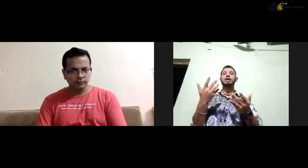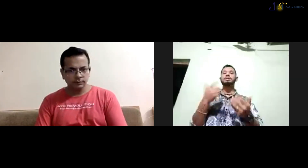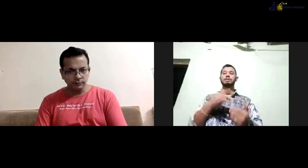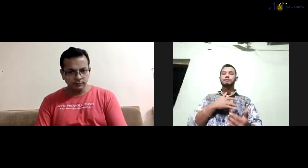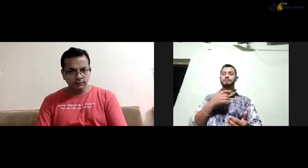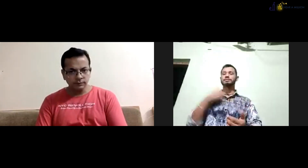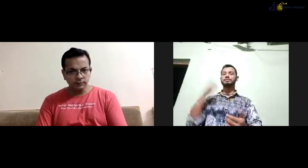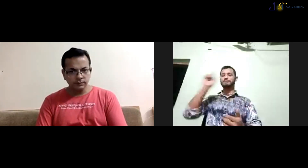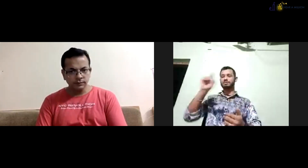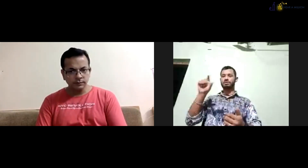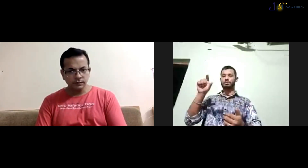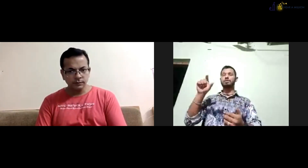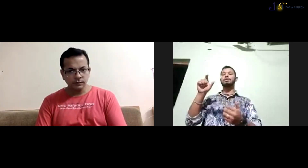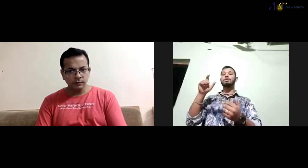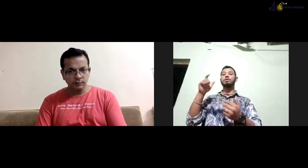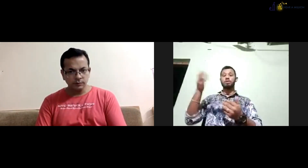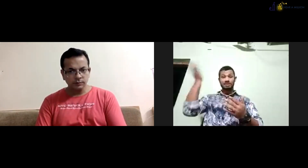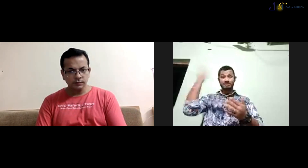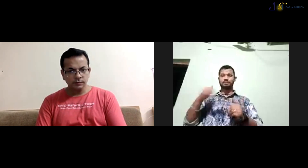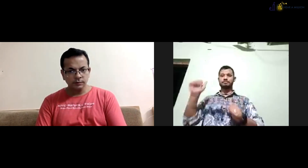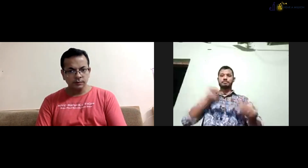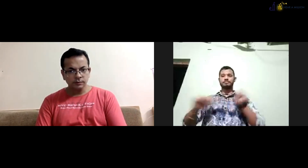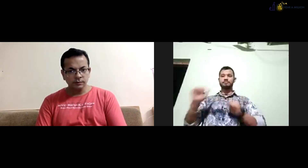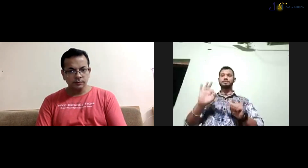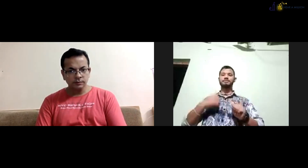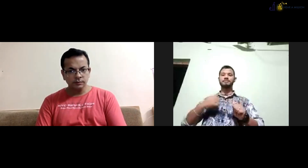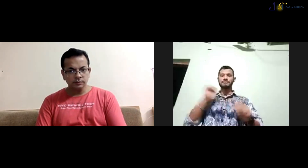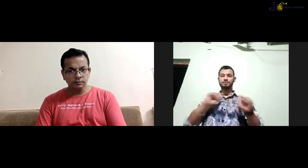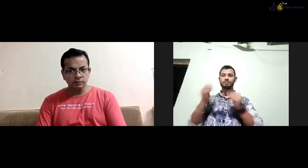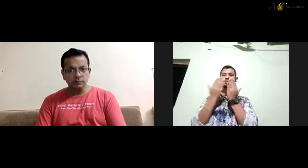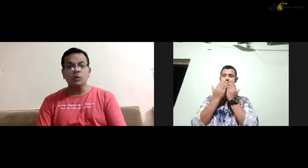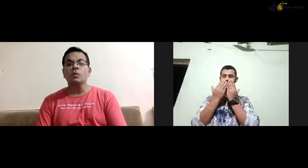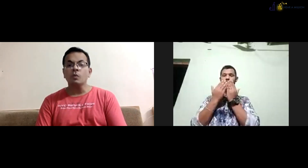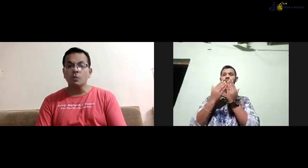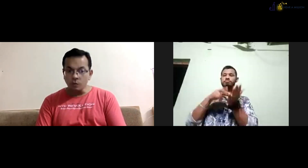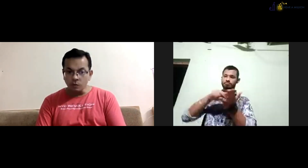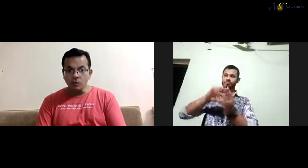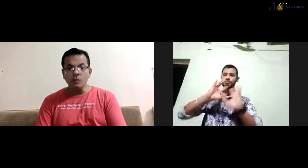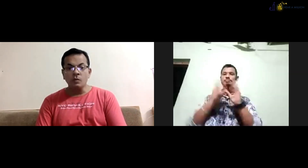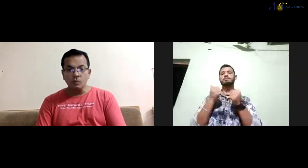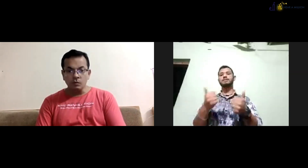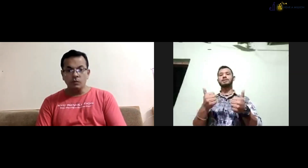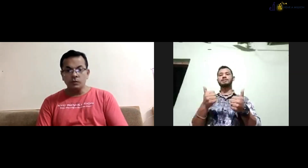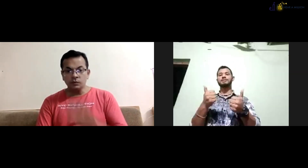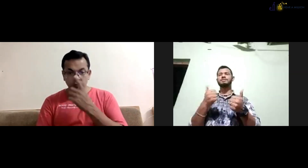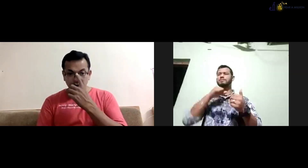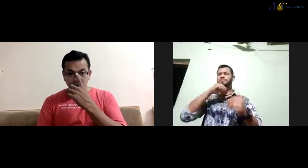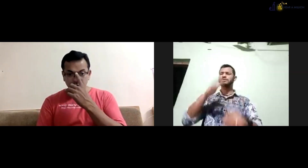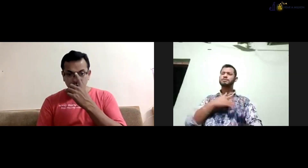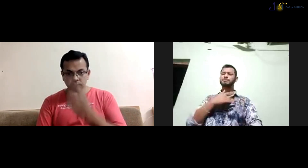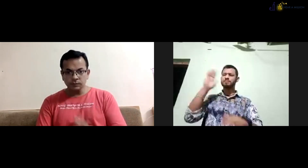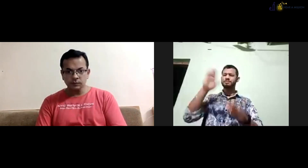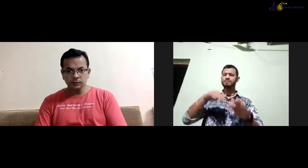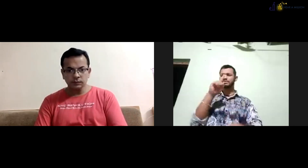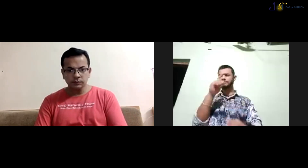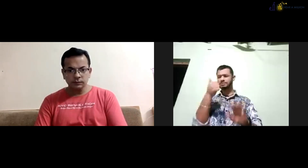it across. So what was the reason you came here in Kerala? So, earlier I was doing the acting work. I